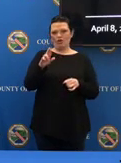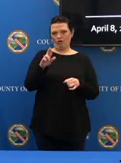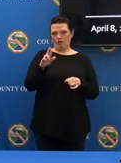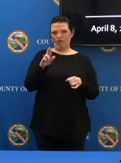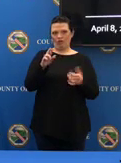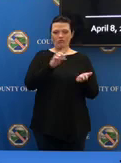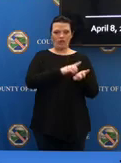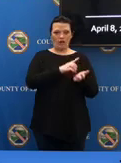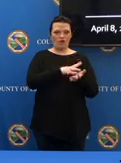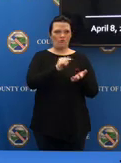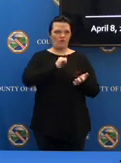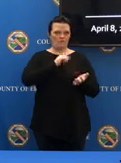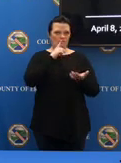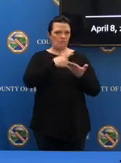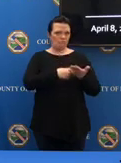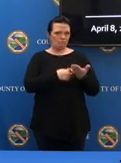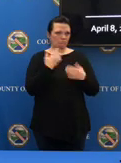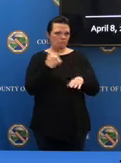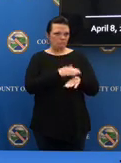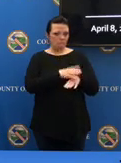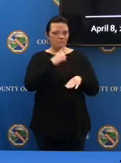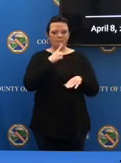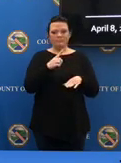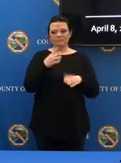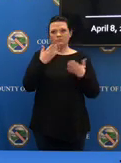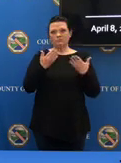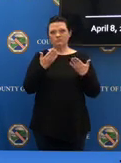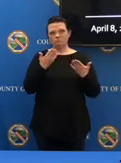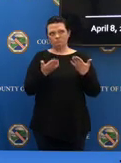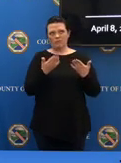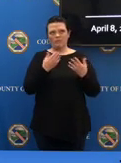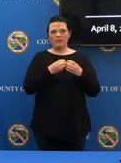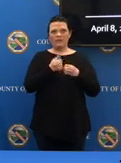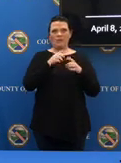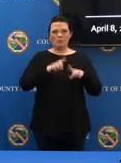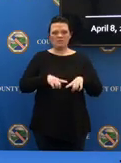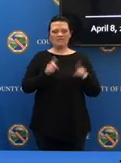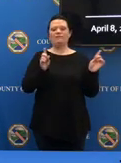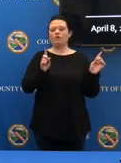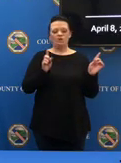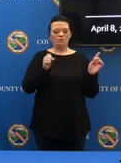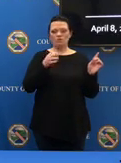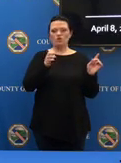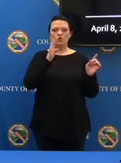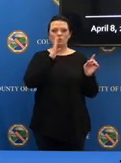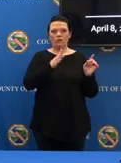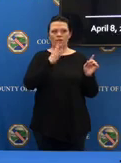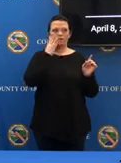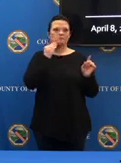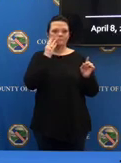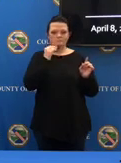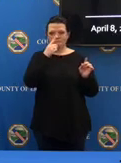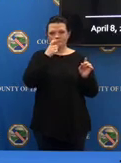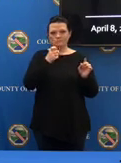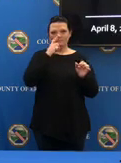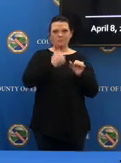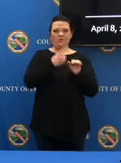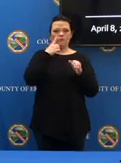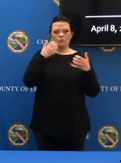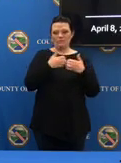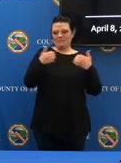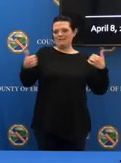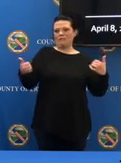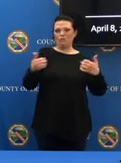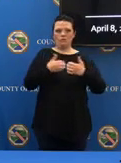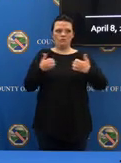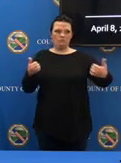were talking last night. She said it's probably the most different Seder she'll ever have been at because everyone will be separate and it'll